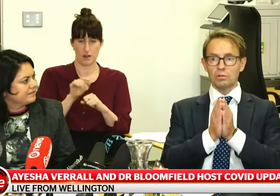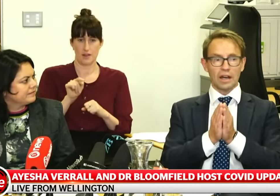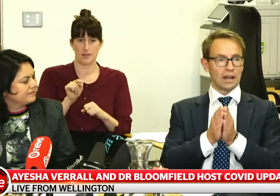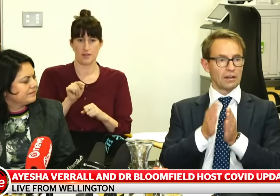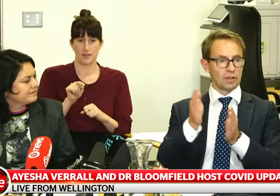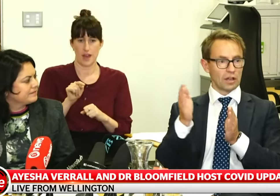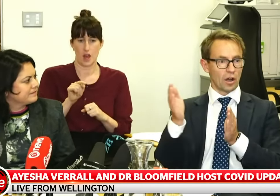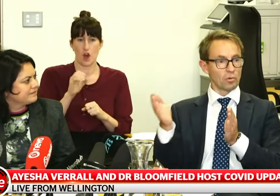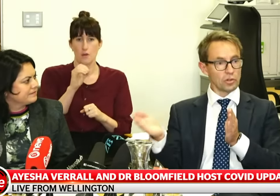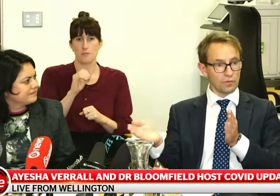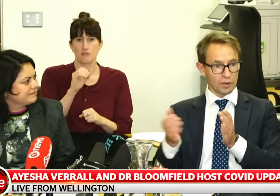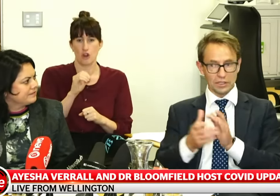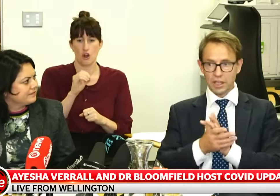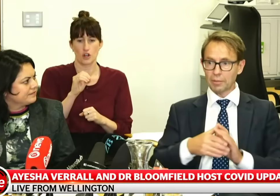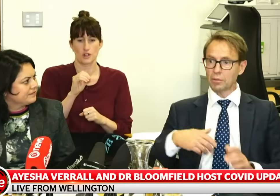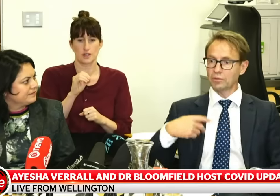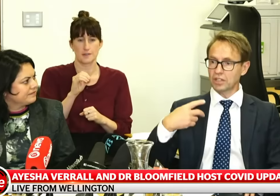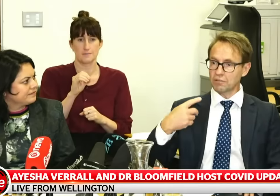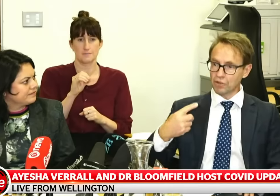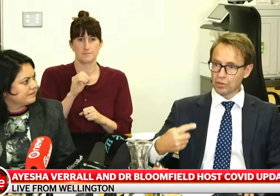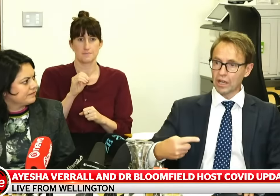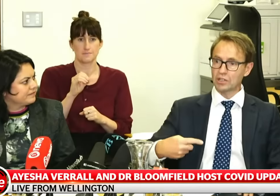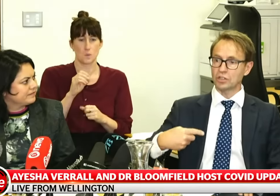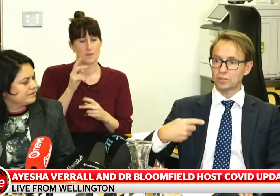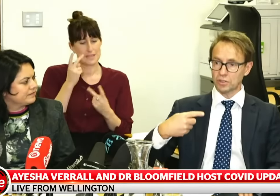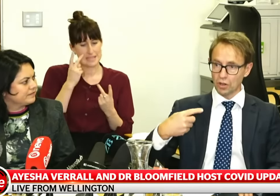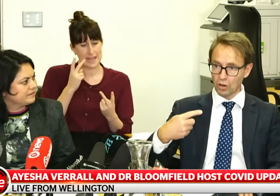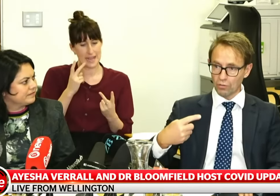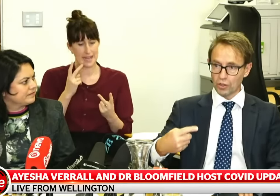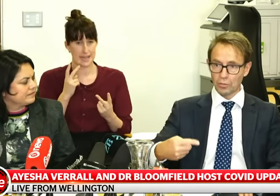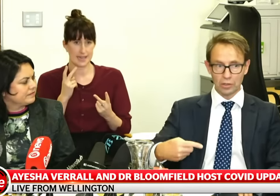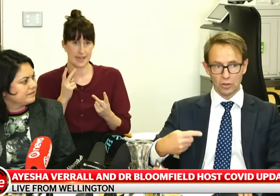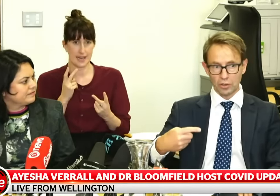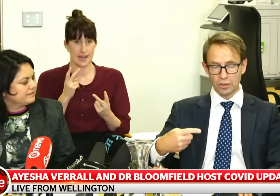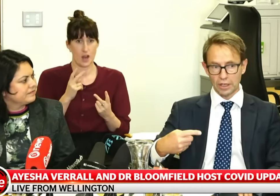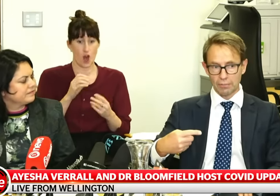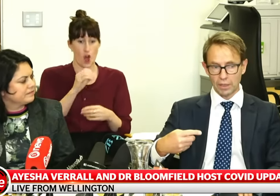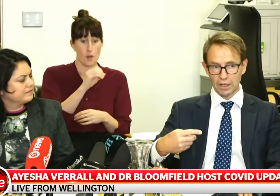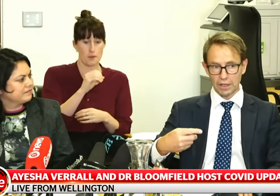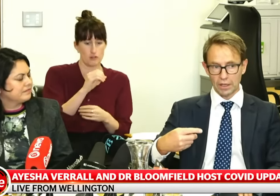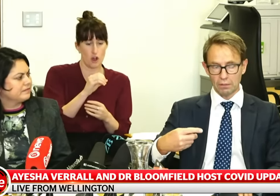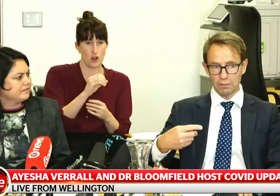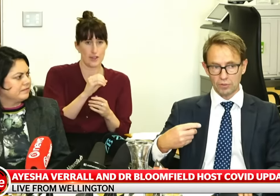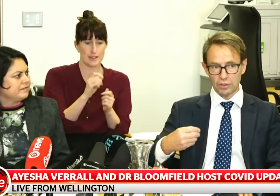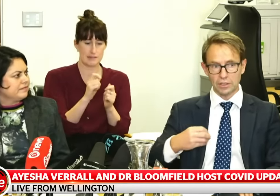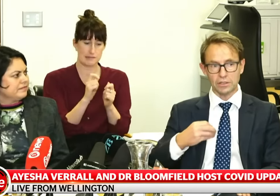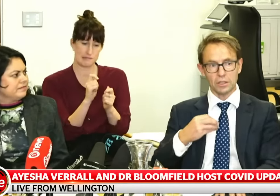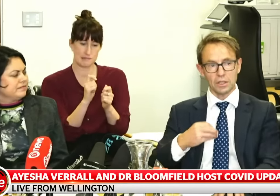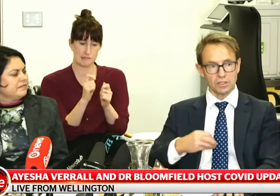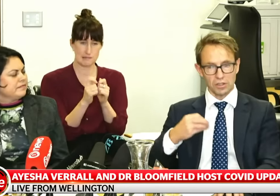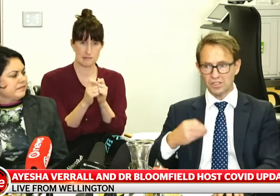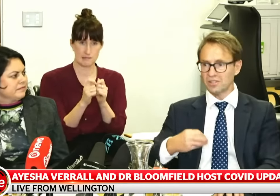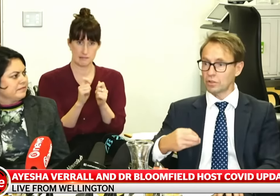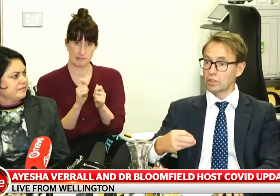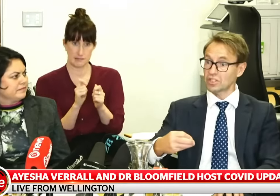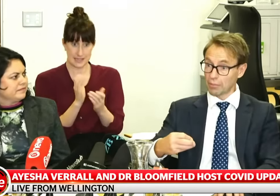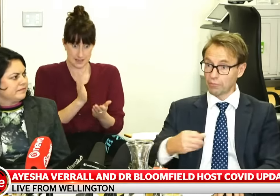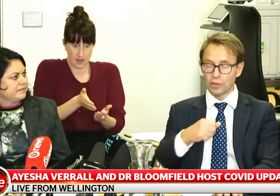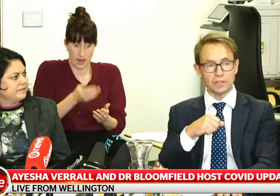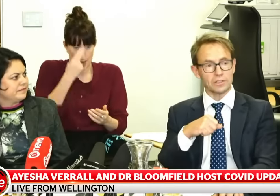new variant coming, we've seen variations of the Omicron variant, so